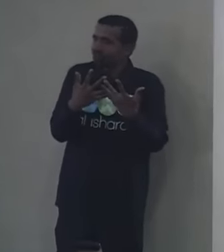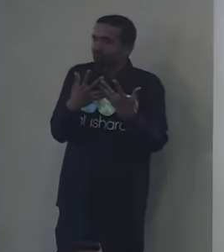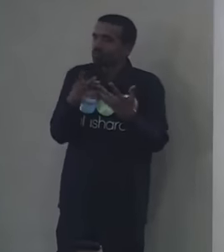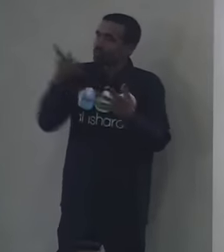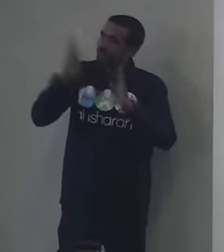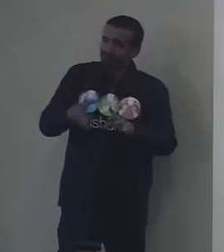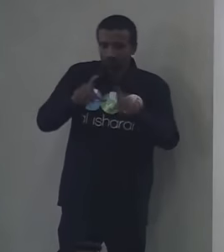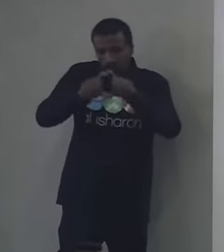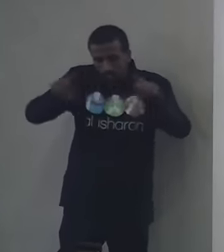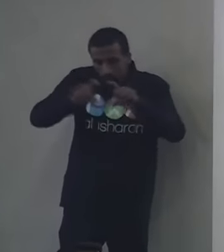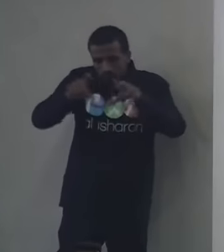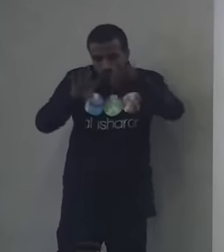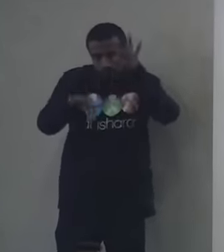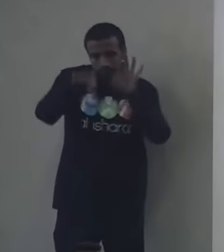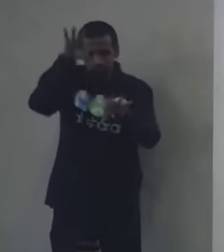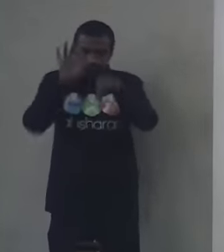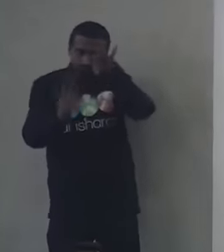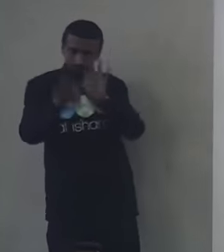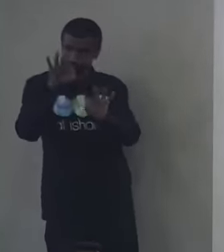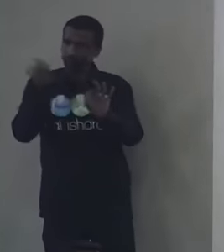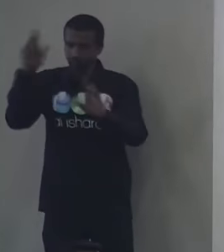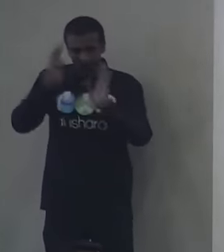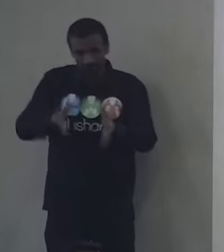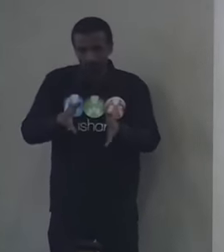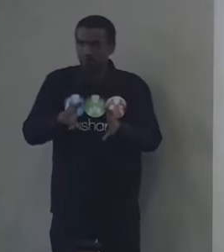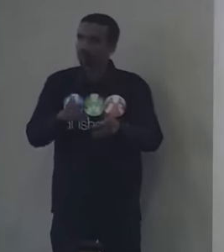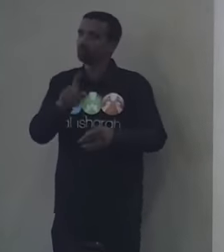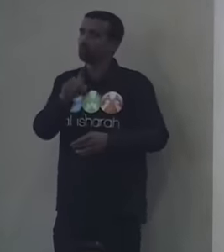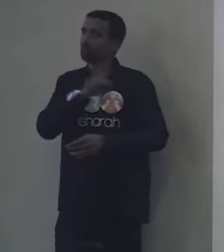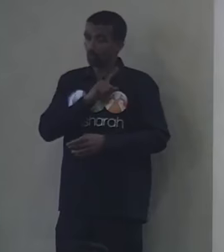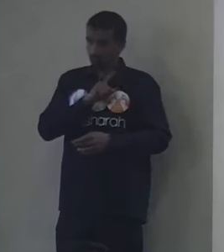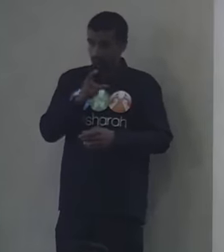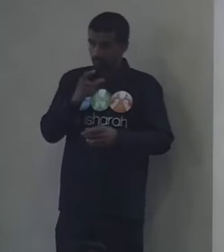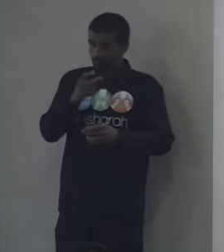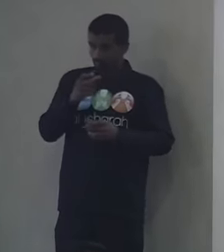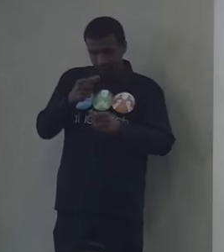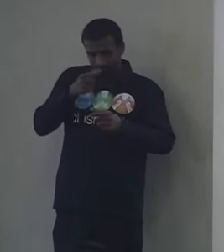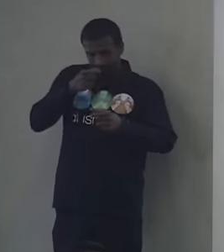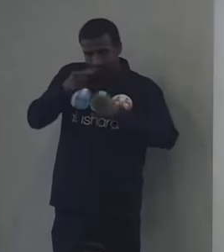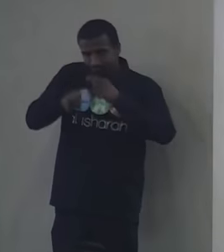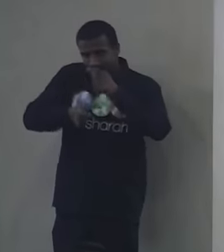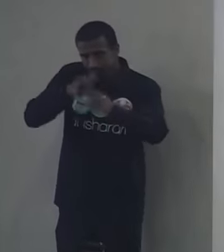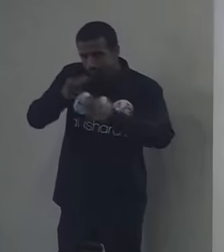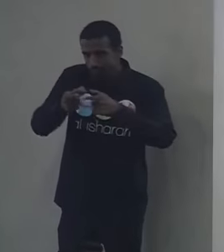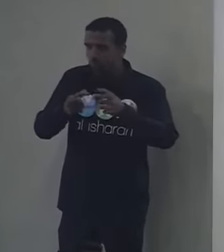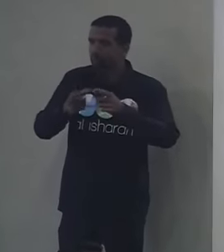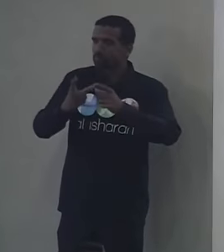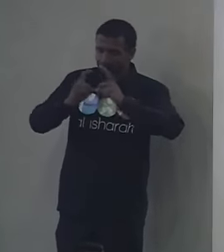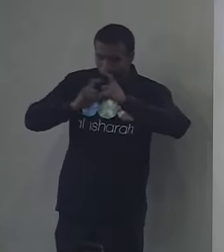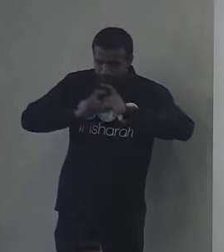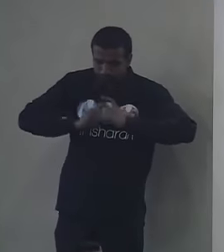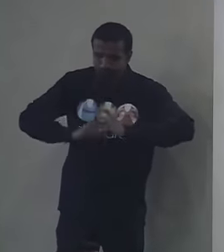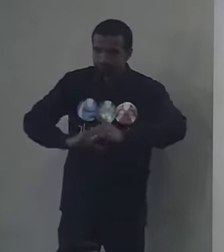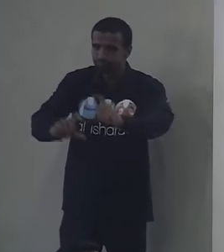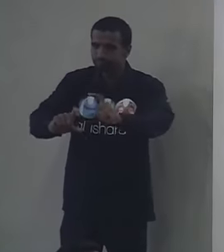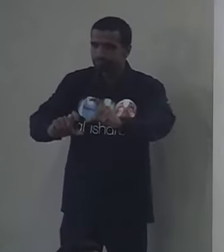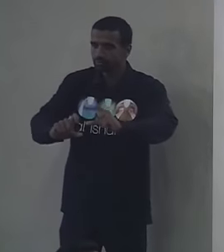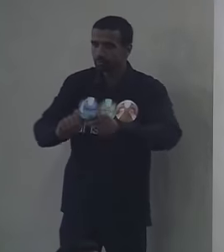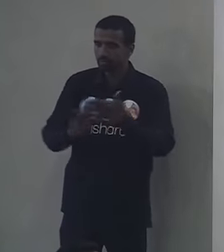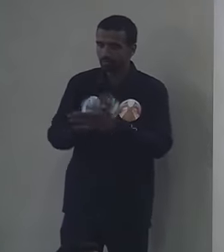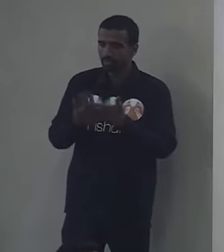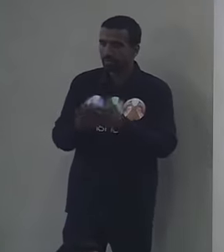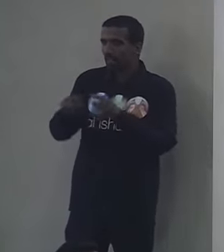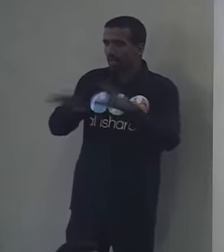al-rutbi, it's not actually this continuity that's then this, but it's moreover. I don't think you heard me